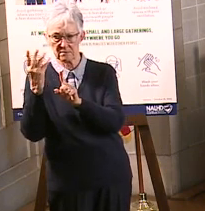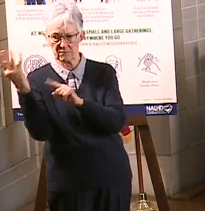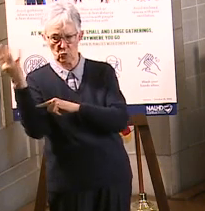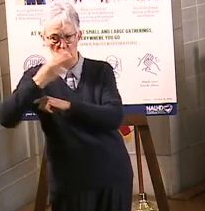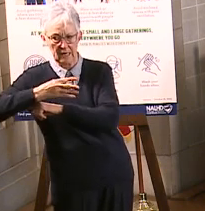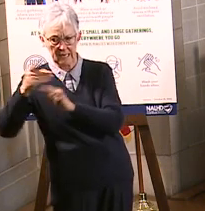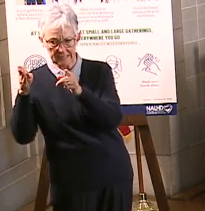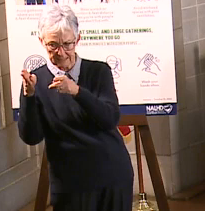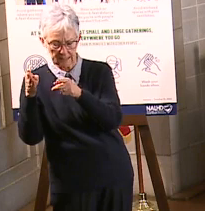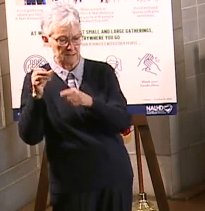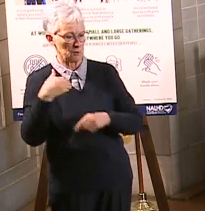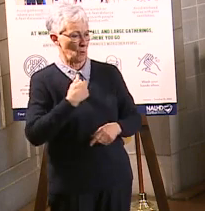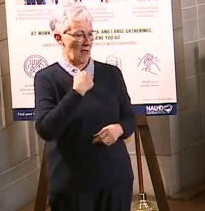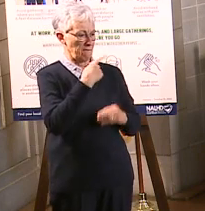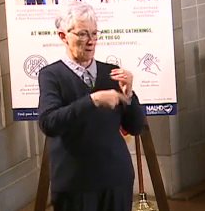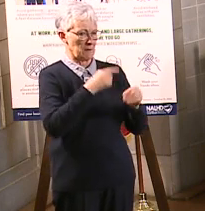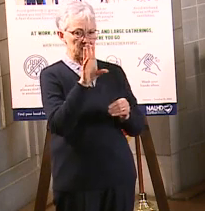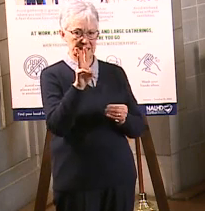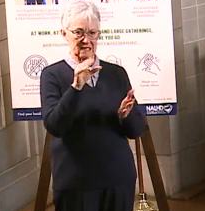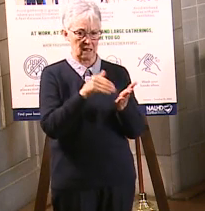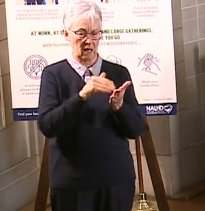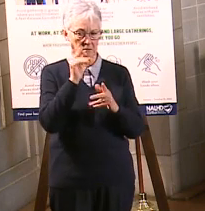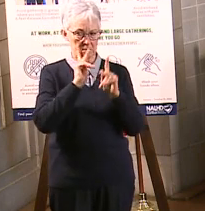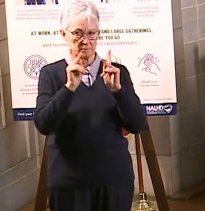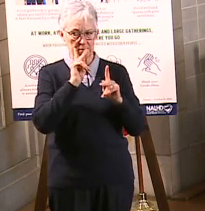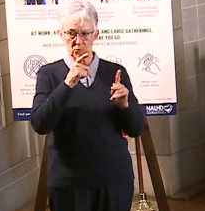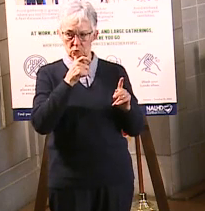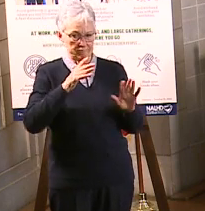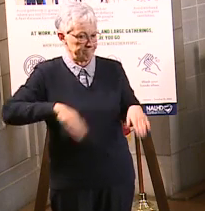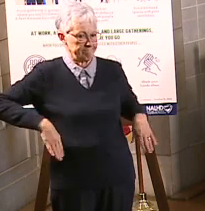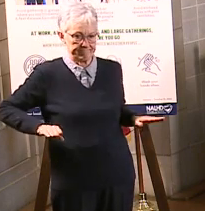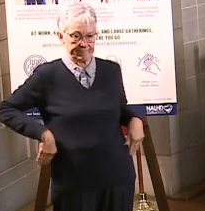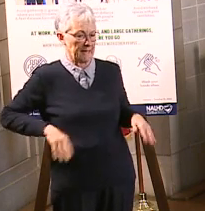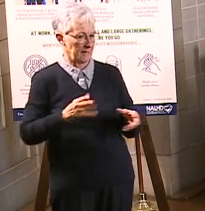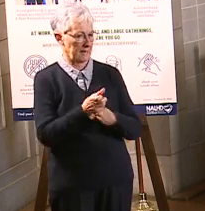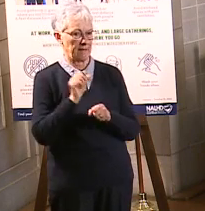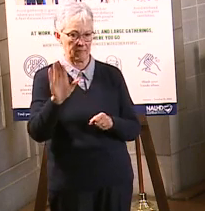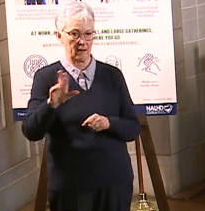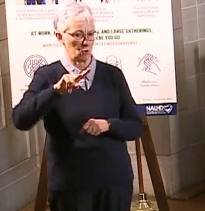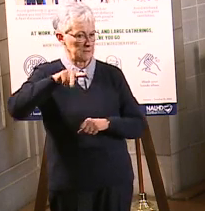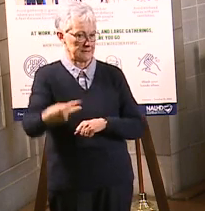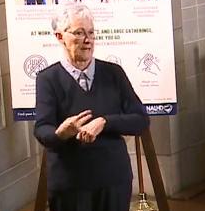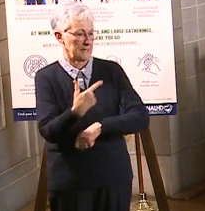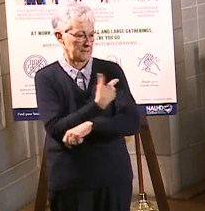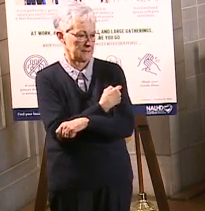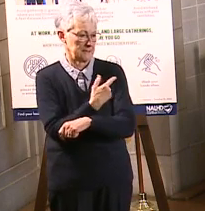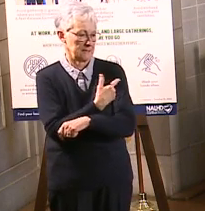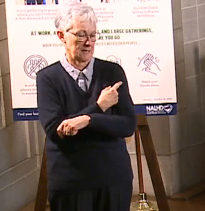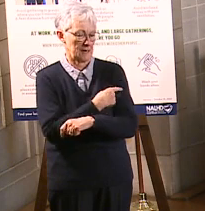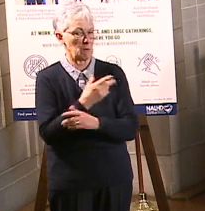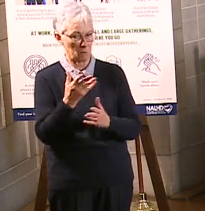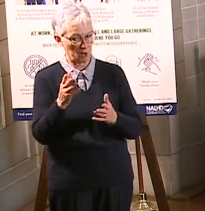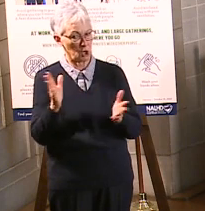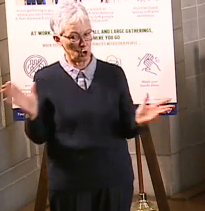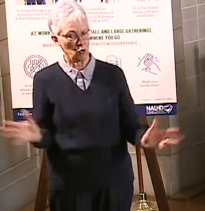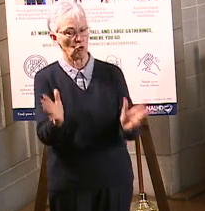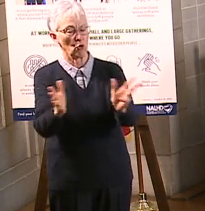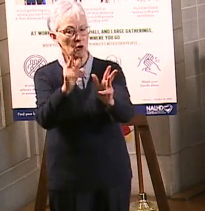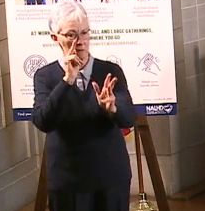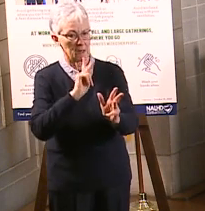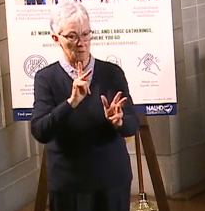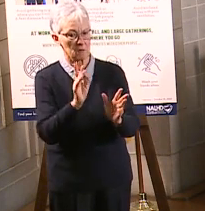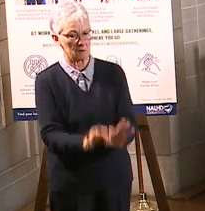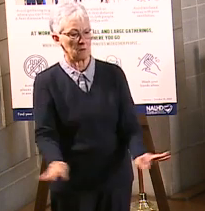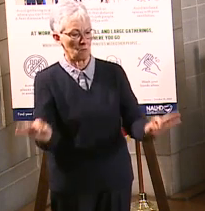not returned for their second doses. So we're really hoping that people will come back for their second doses. It is mentioned